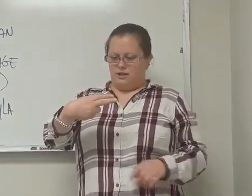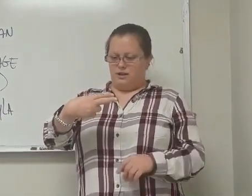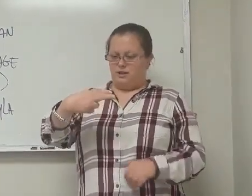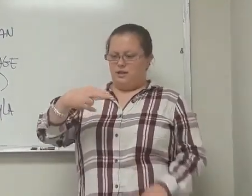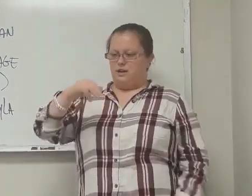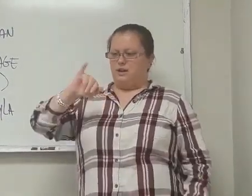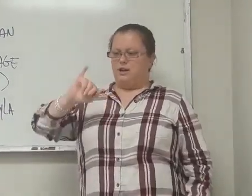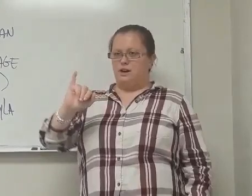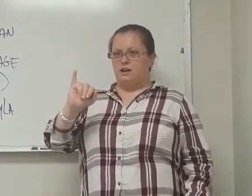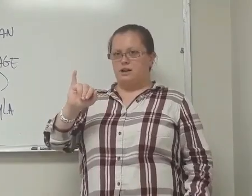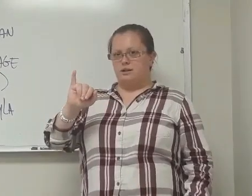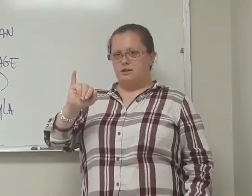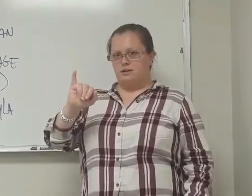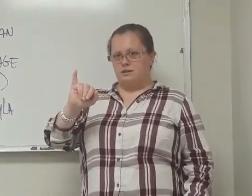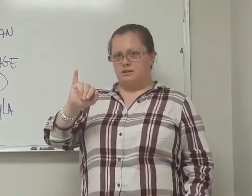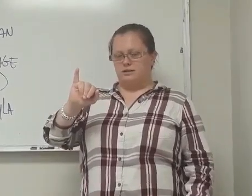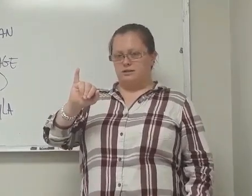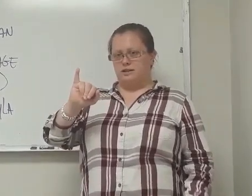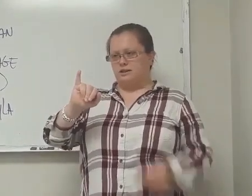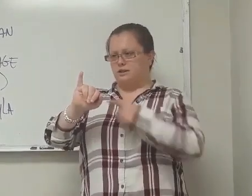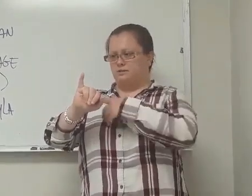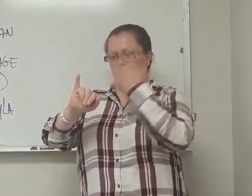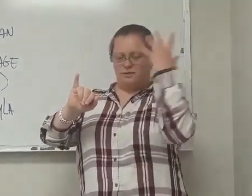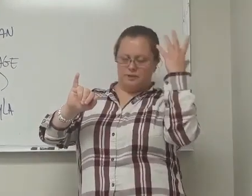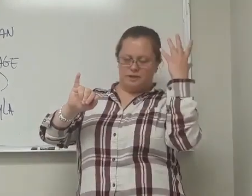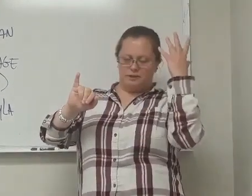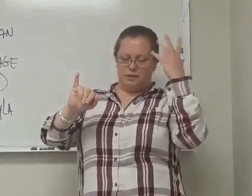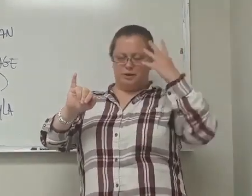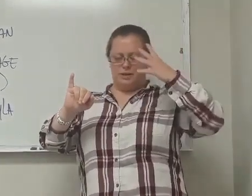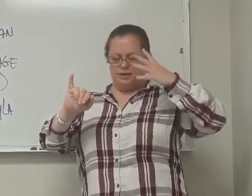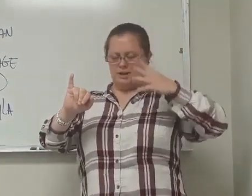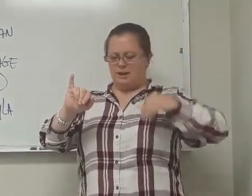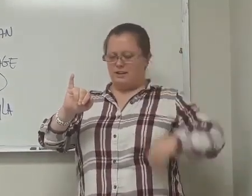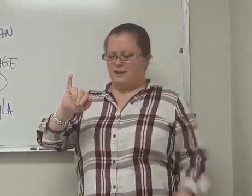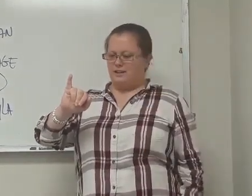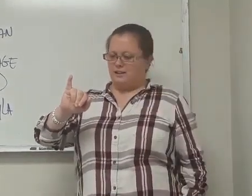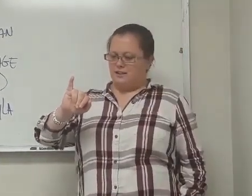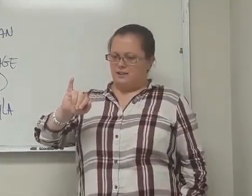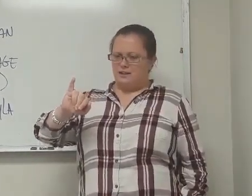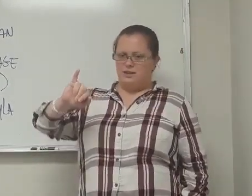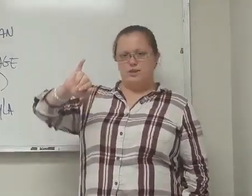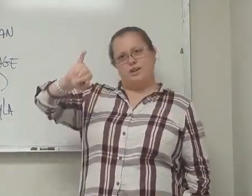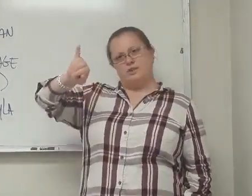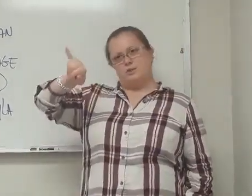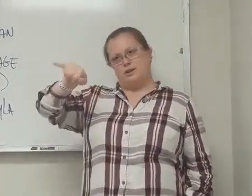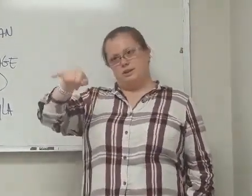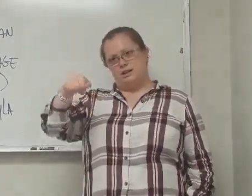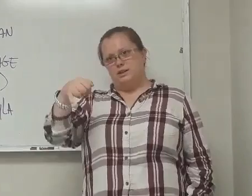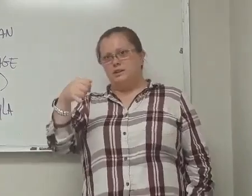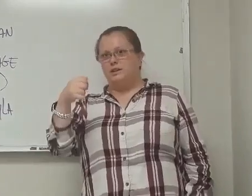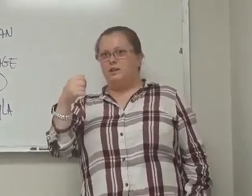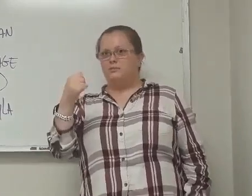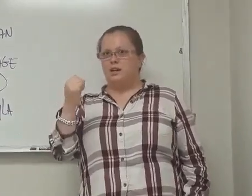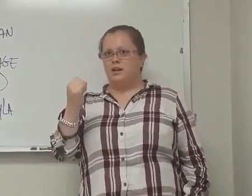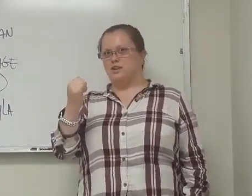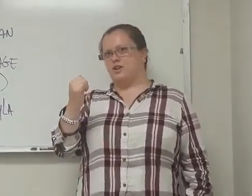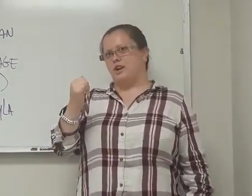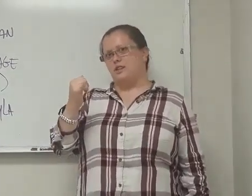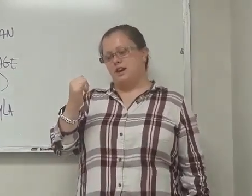and then I, it's like kind of like a lowercase I, and then J is quite literally making a J in the